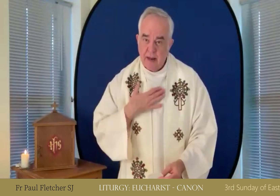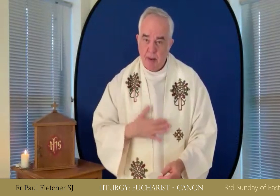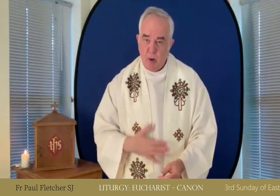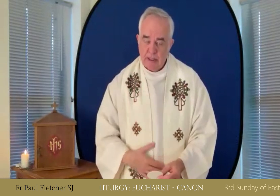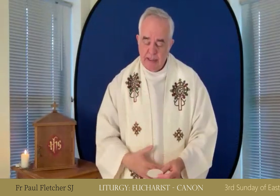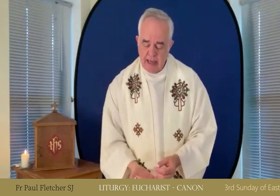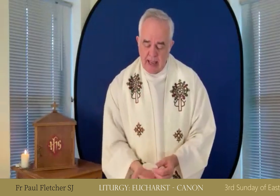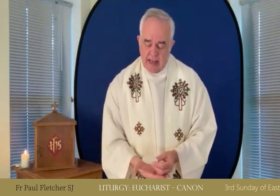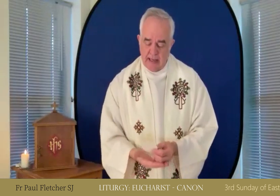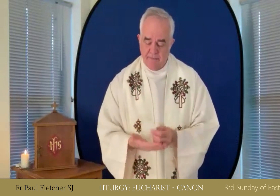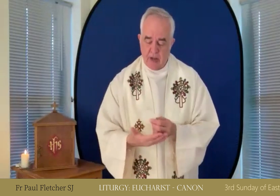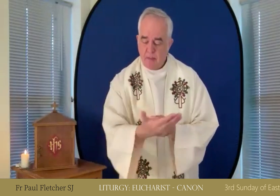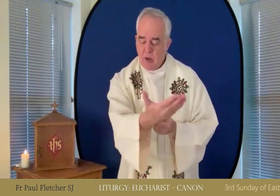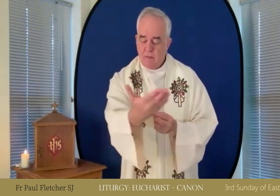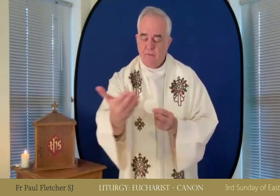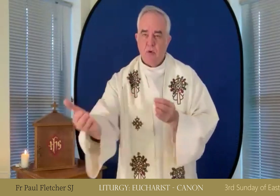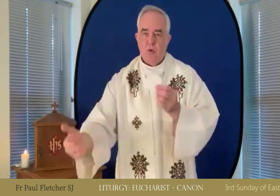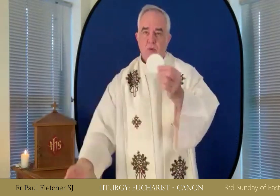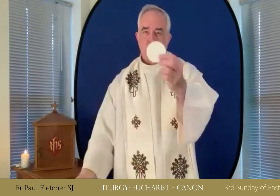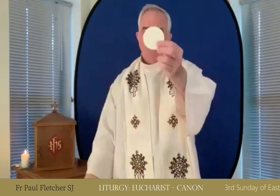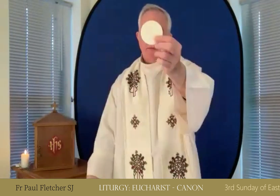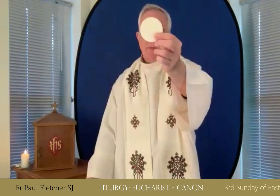my body, given up to you.